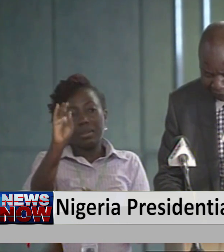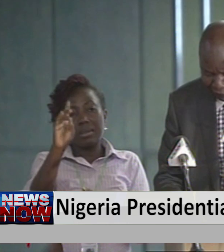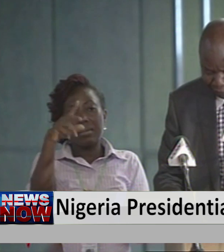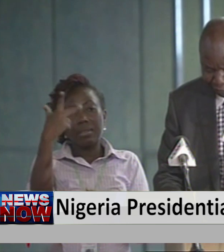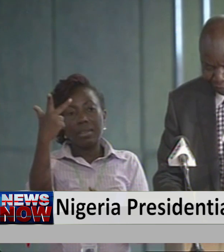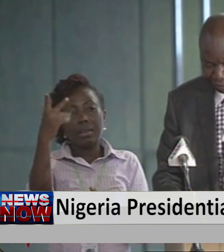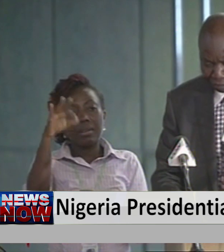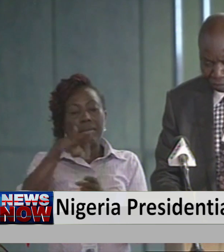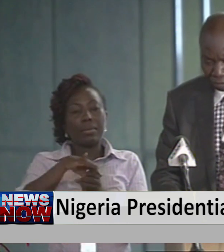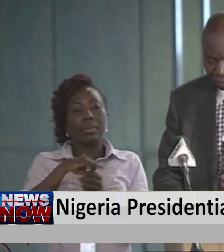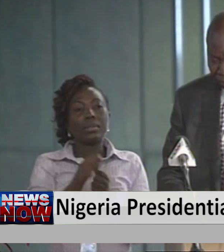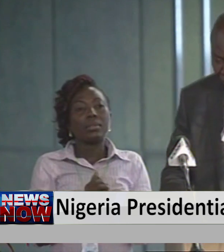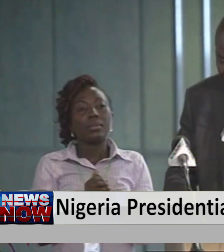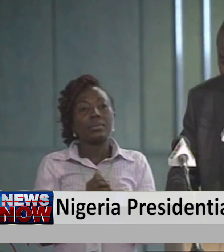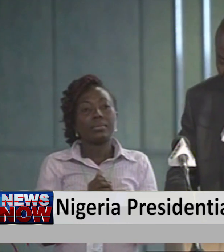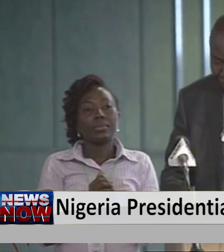573,173 votes.